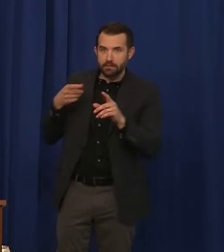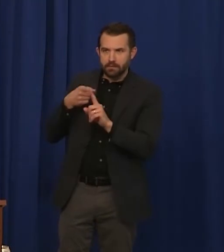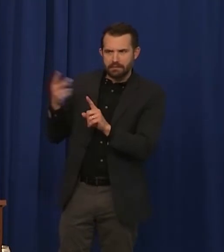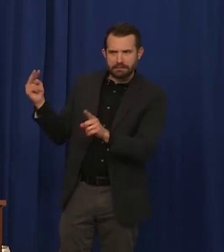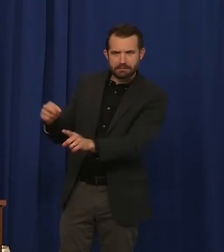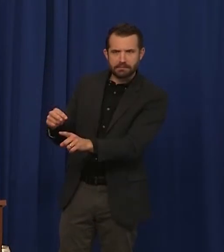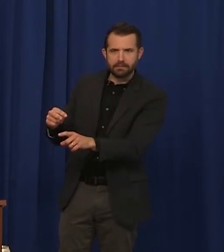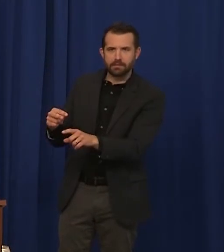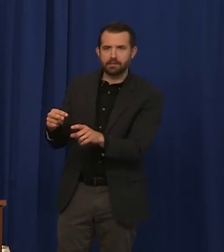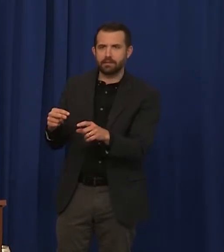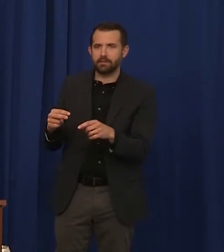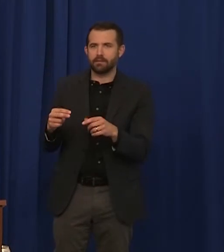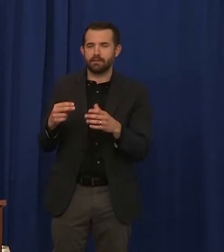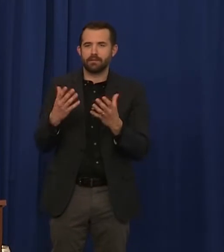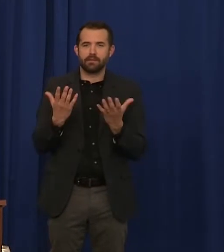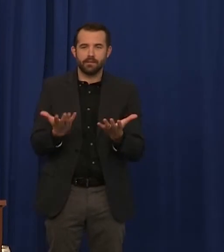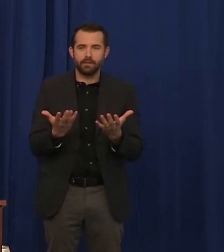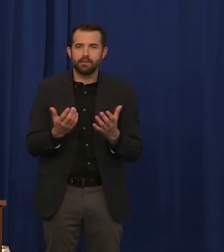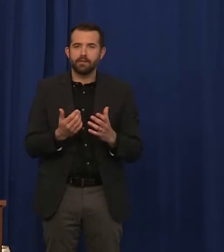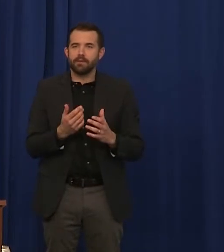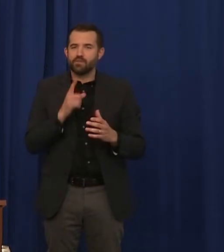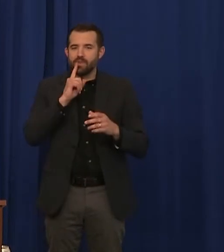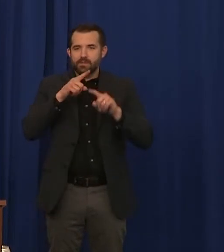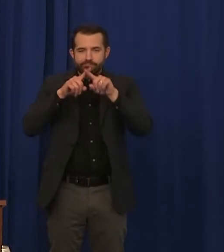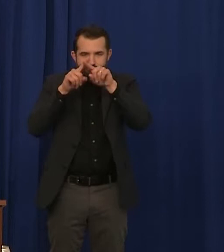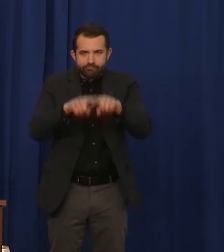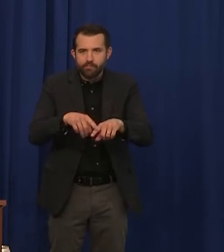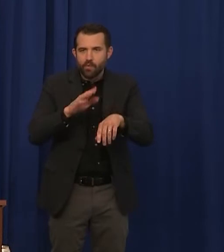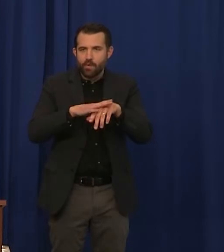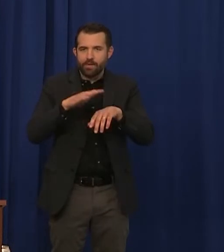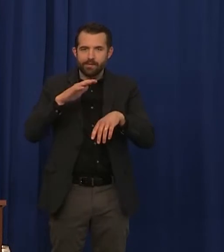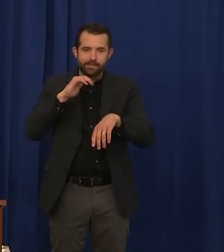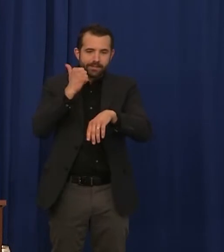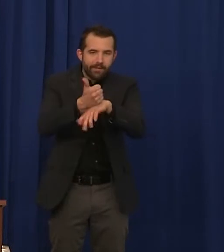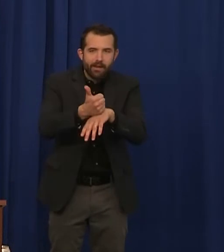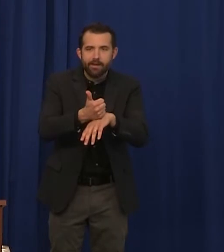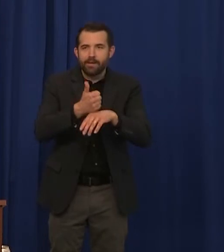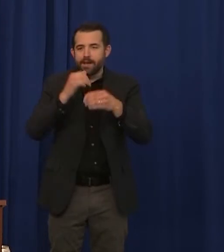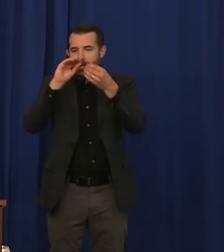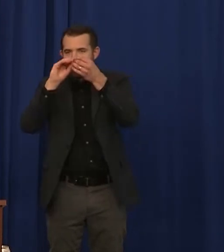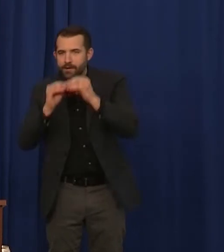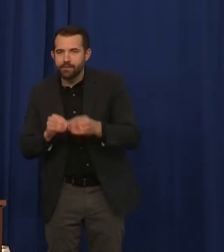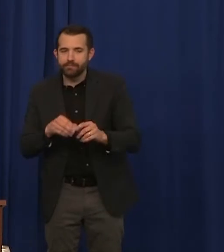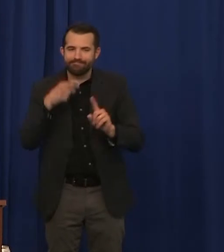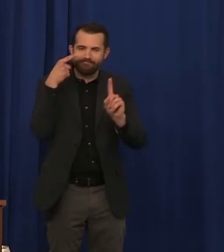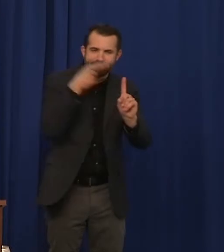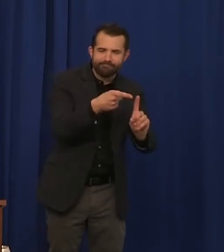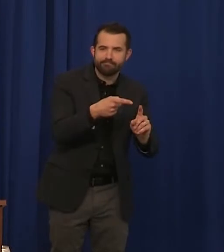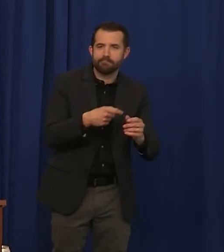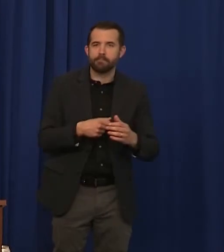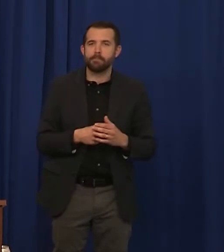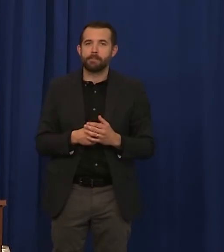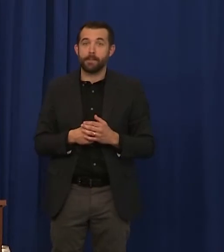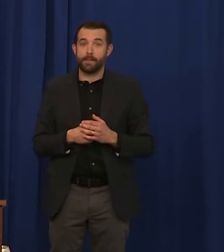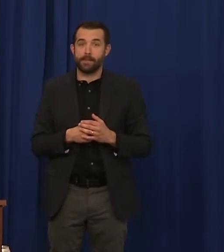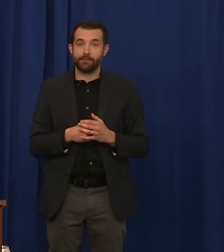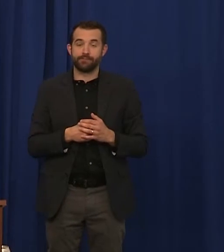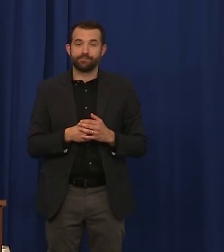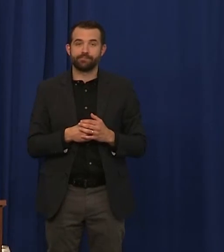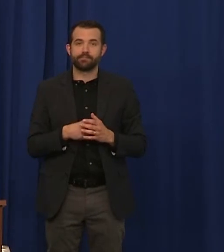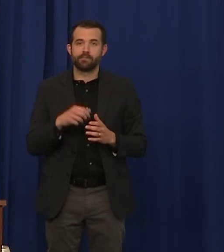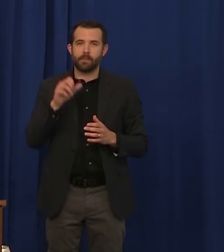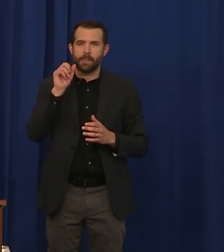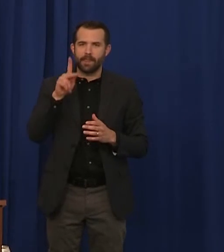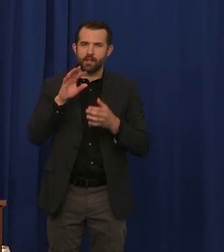policy, it's upon those data that all of these decisions are founded. Okay, thank you. And regarding